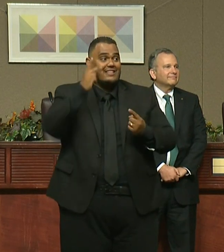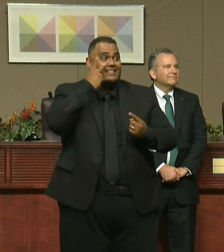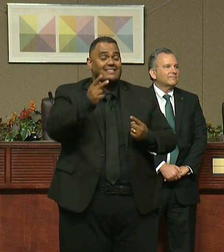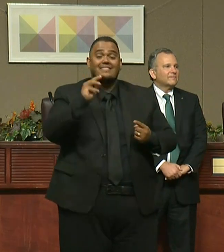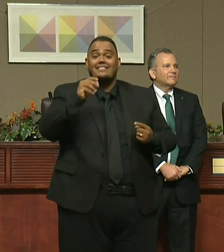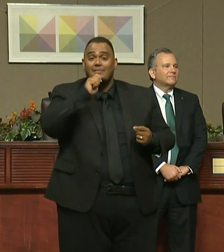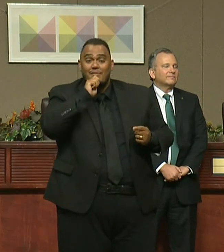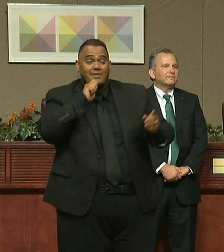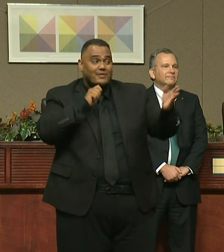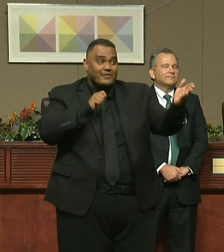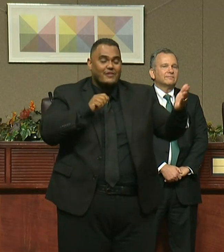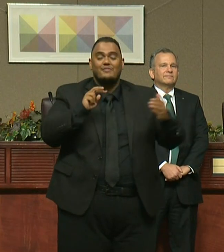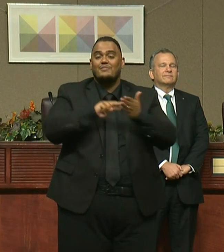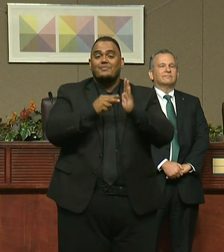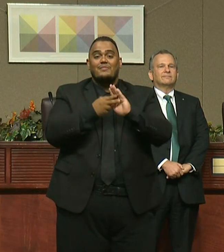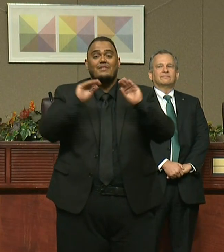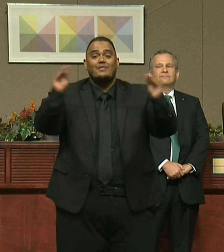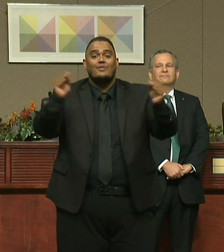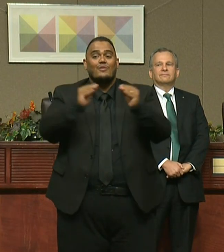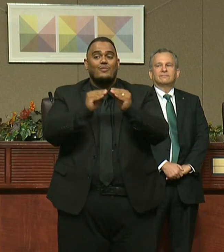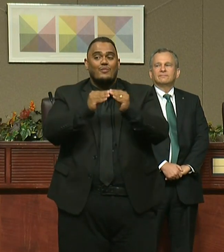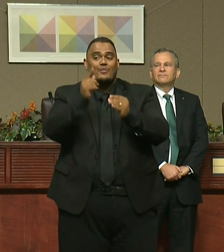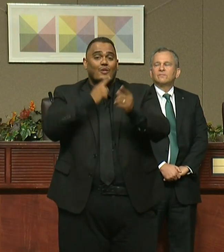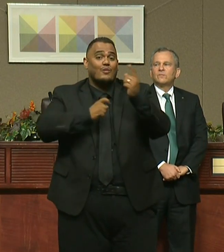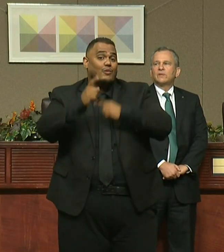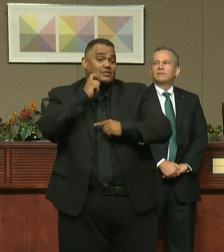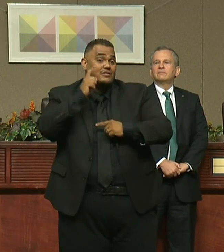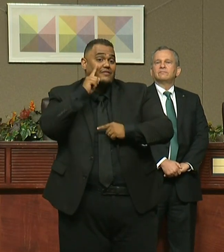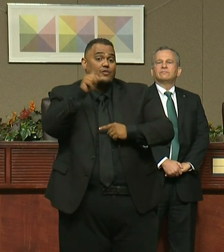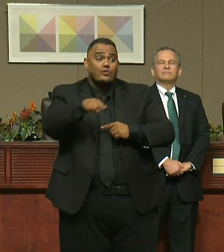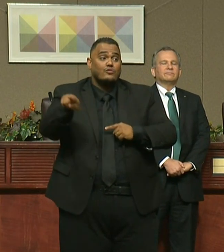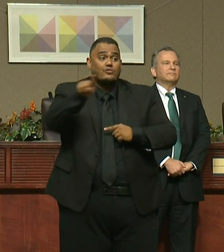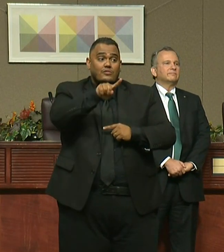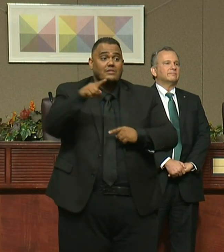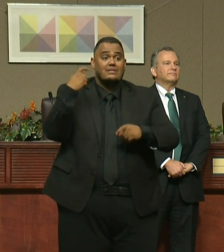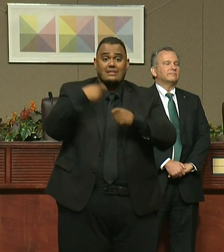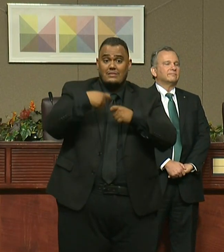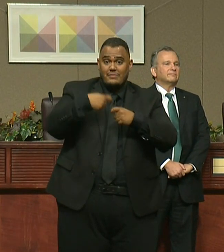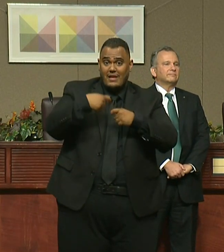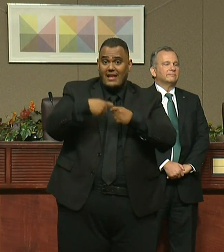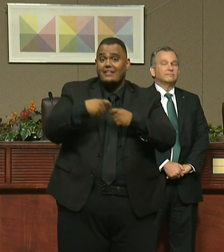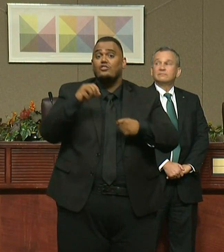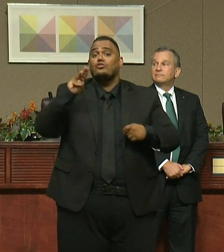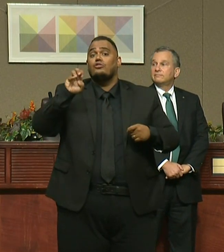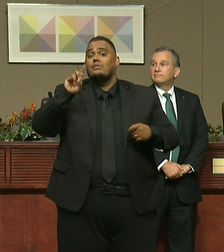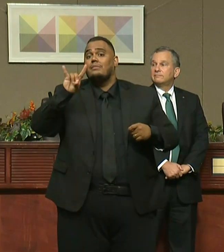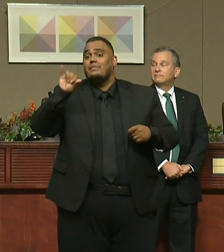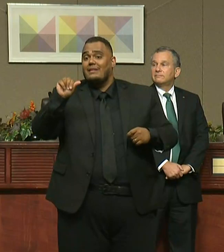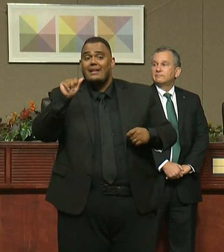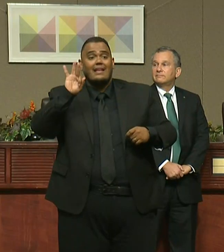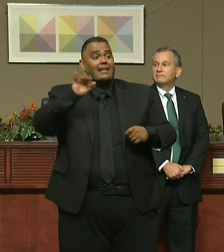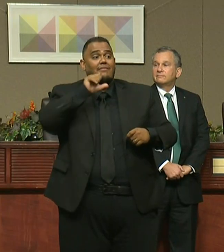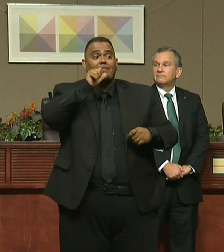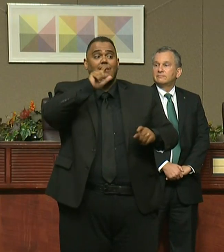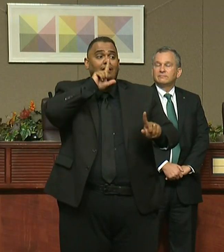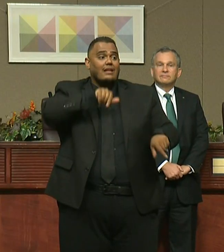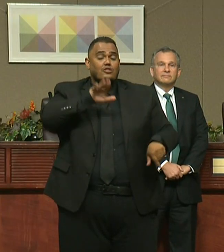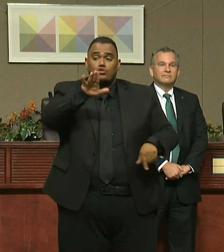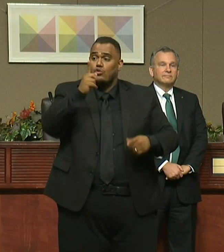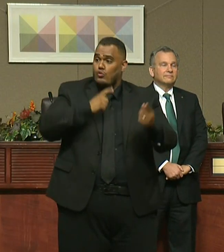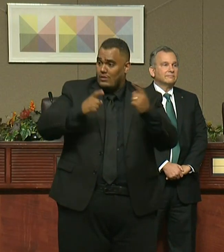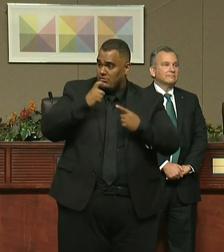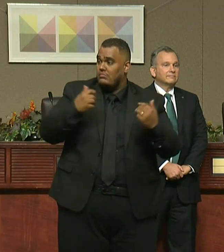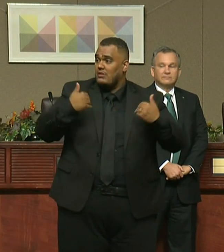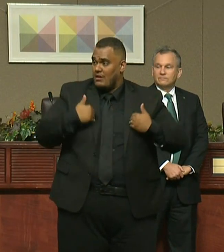there are no other questions, for those of you who are Spanish-speaking media, if we did not answer your questions, we